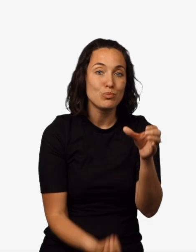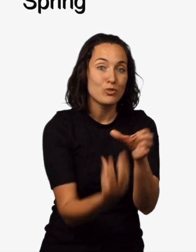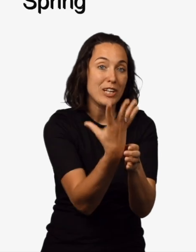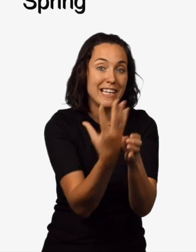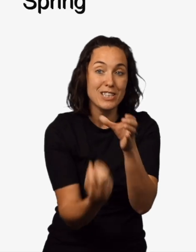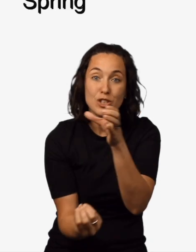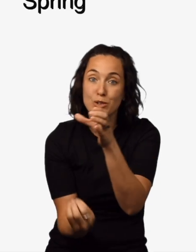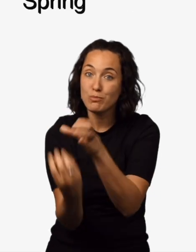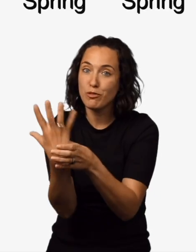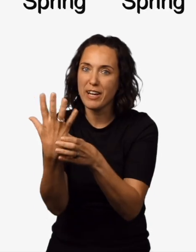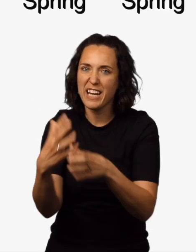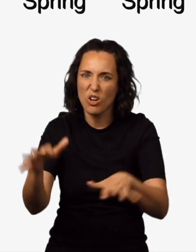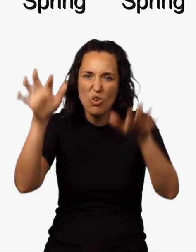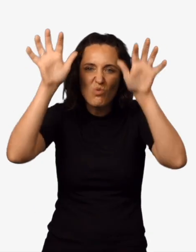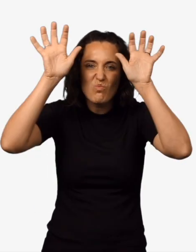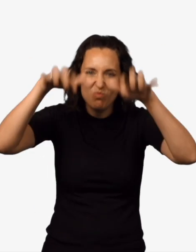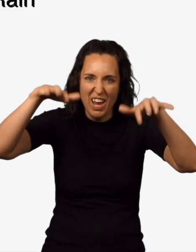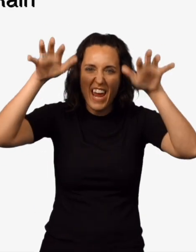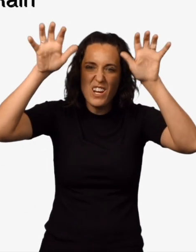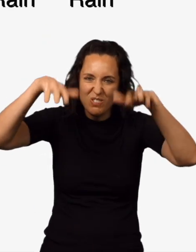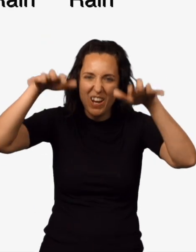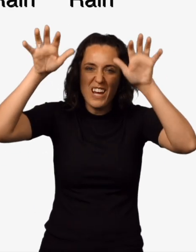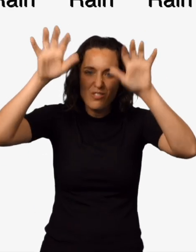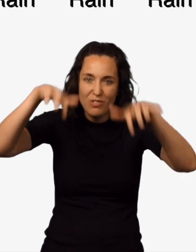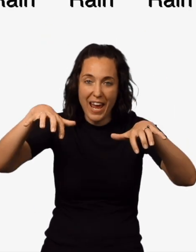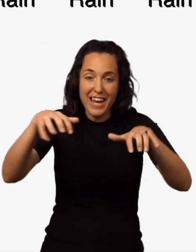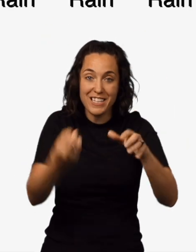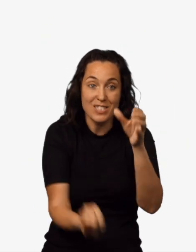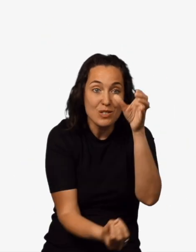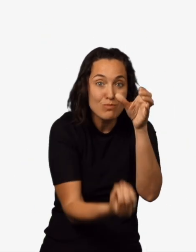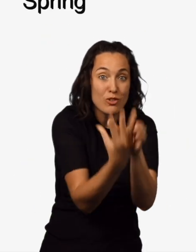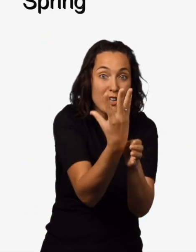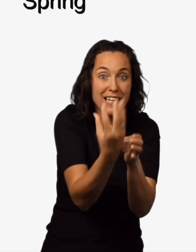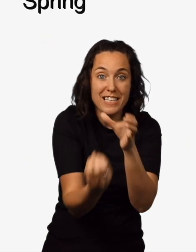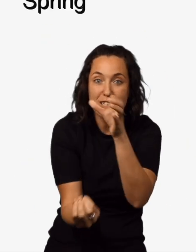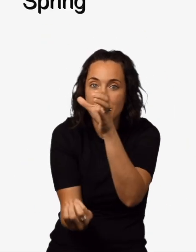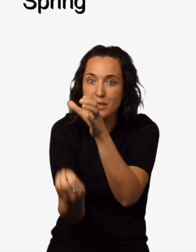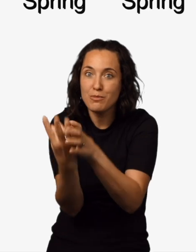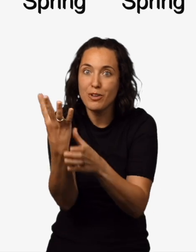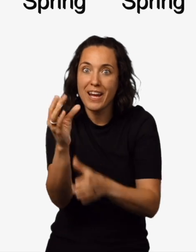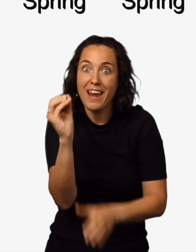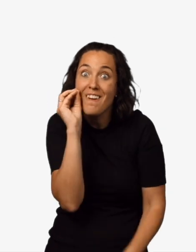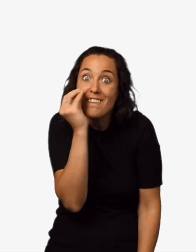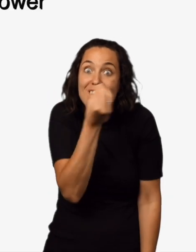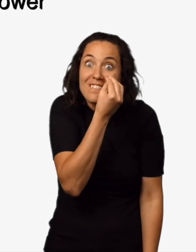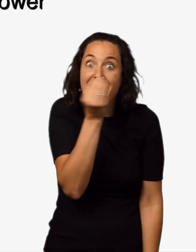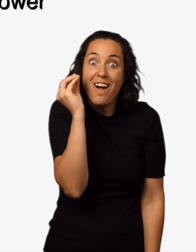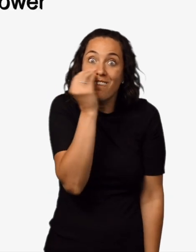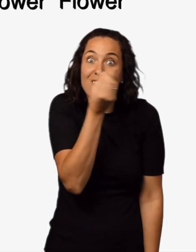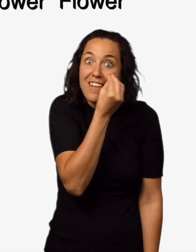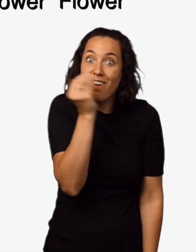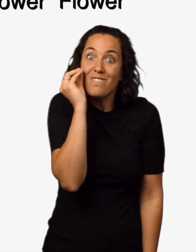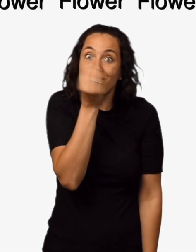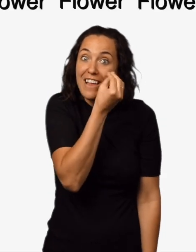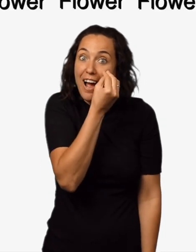Spring, spring, rain, rain, rain. Spring, spring, flower, flower,